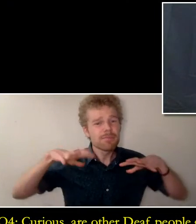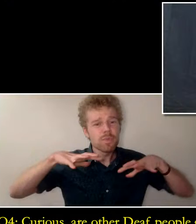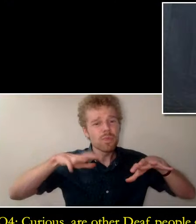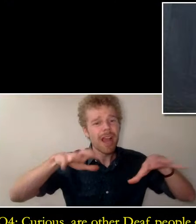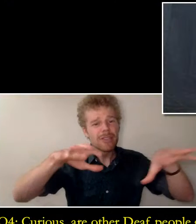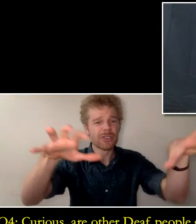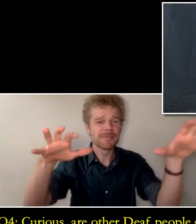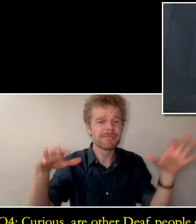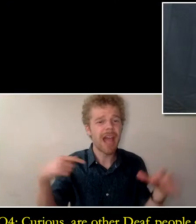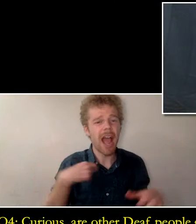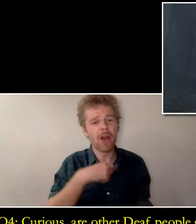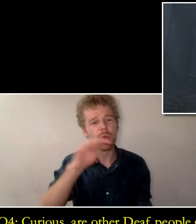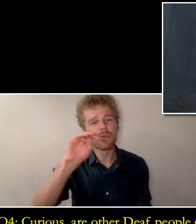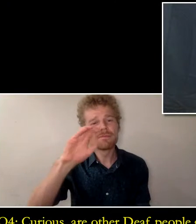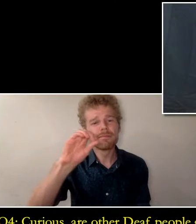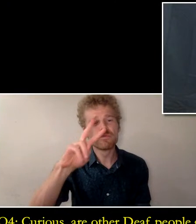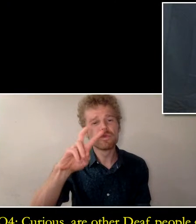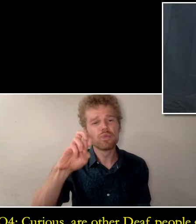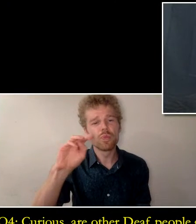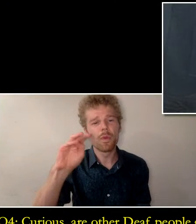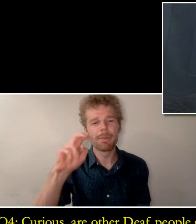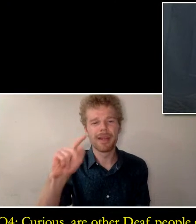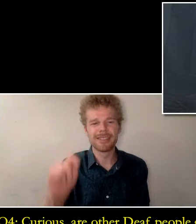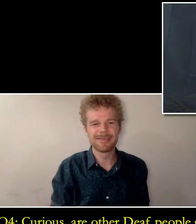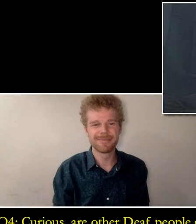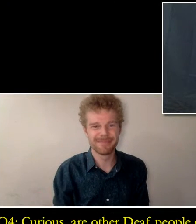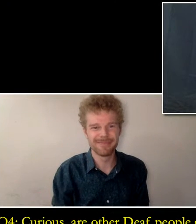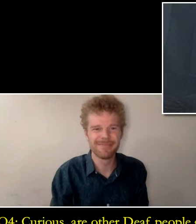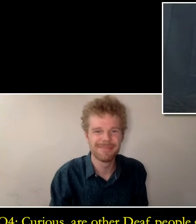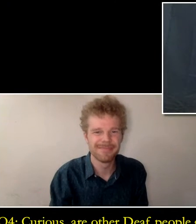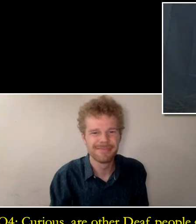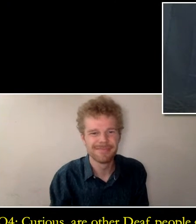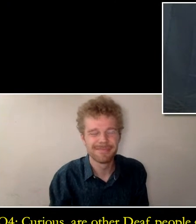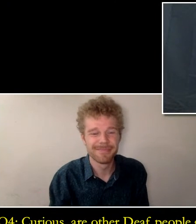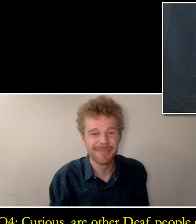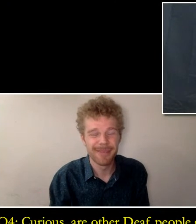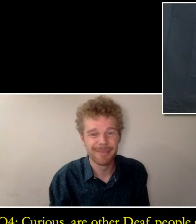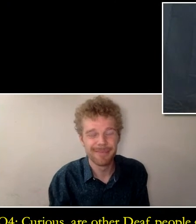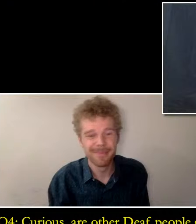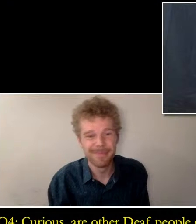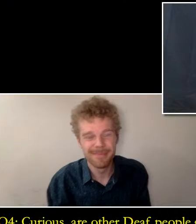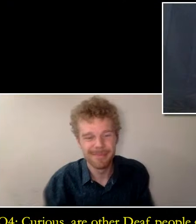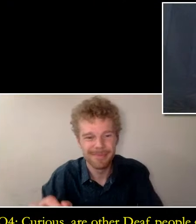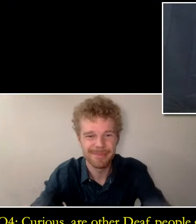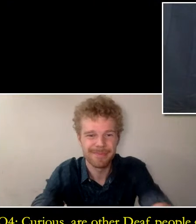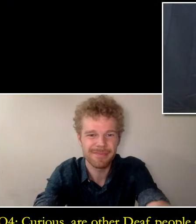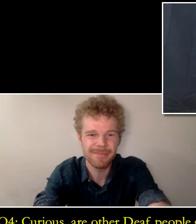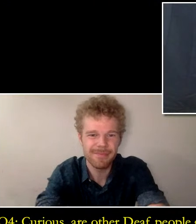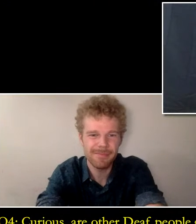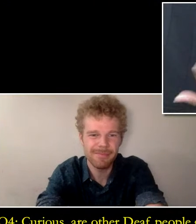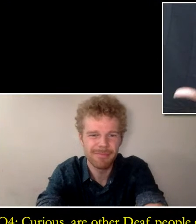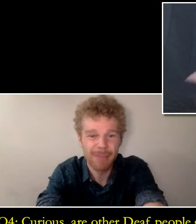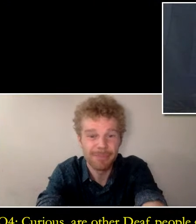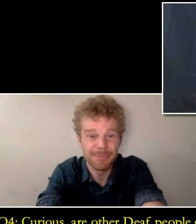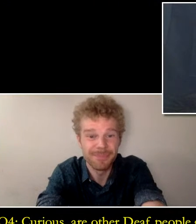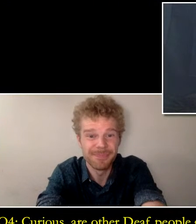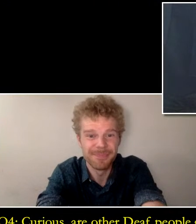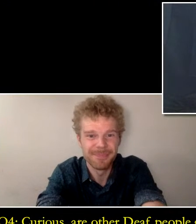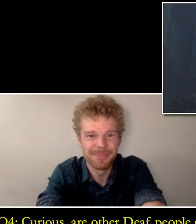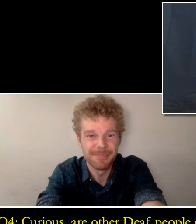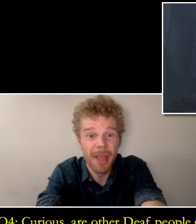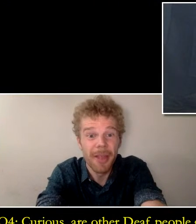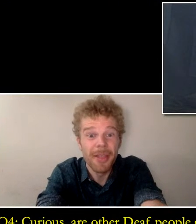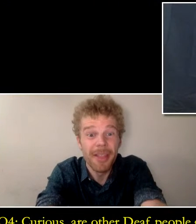interpreters. But yeah, it definitely inspires me to see other deaf people involved in politics and in